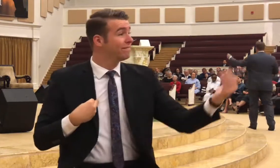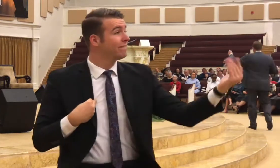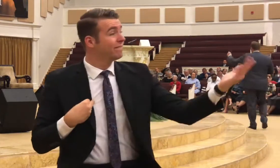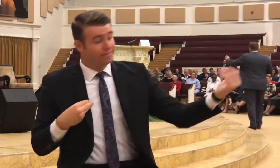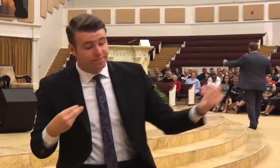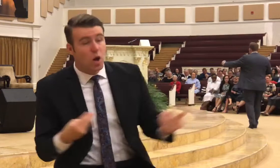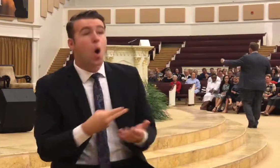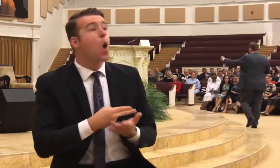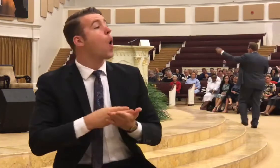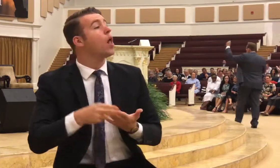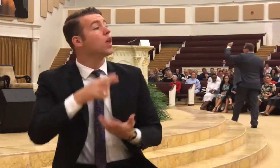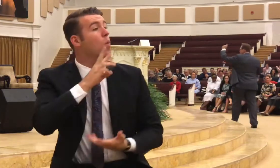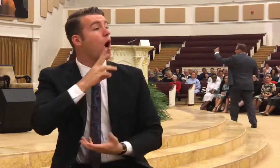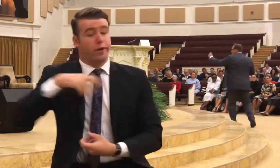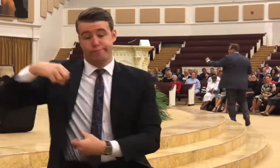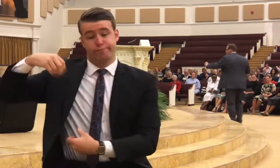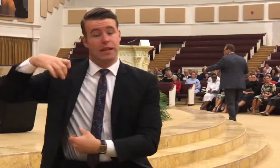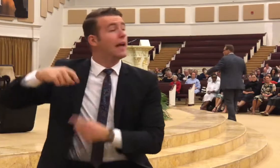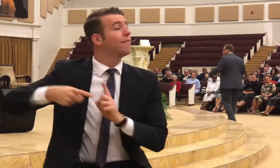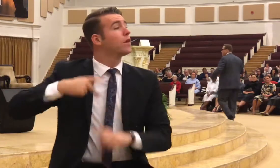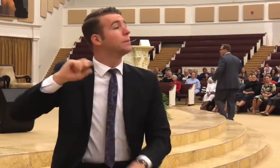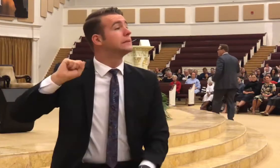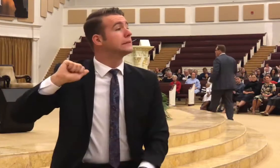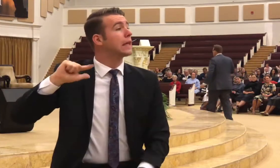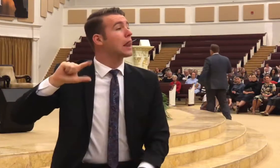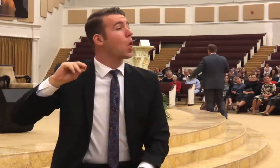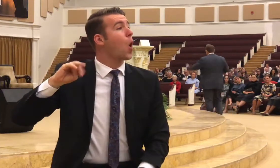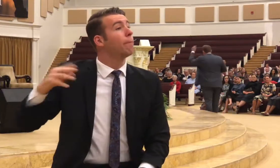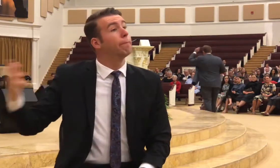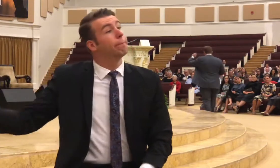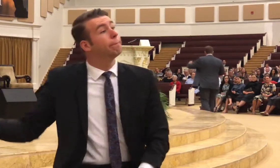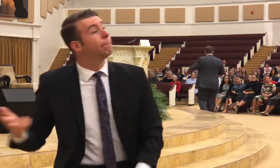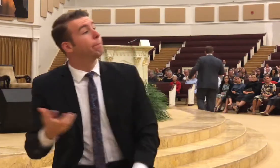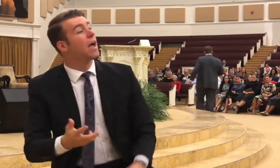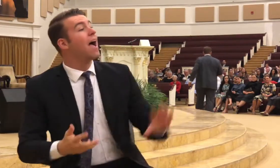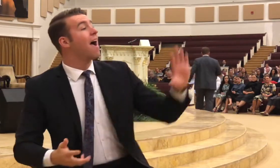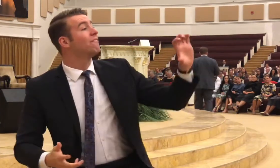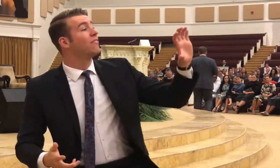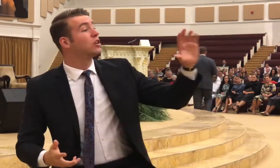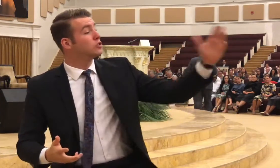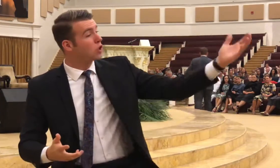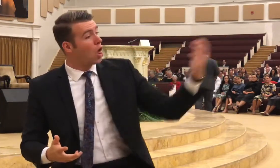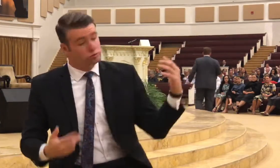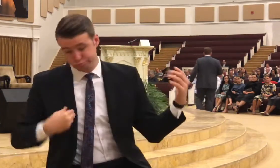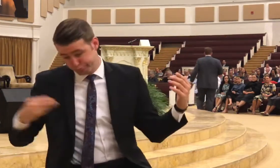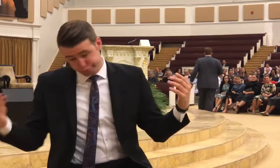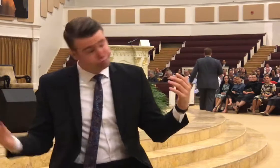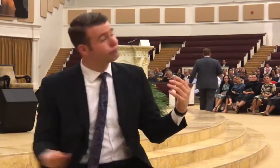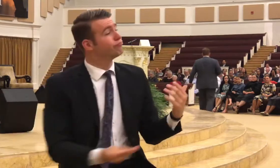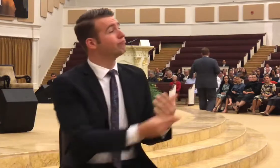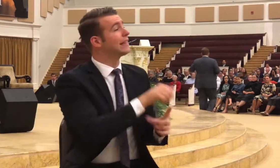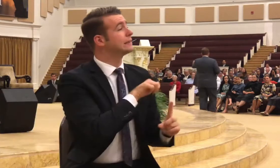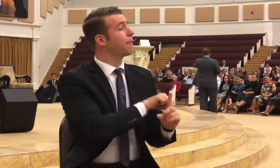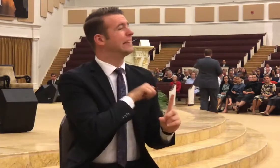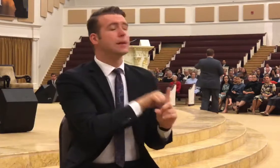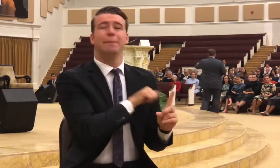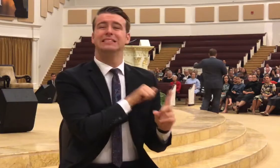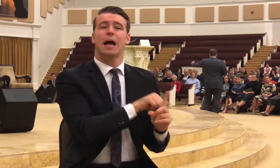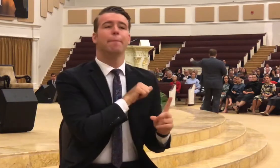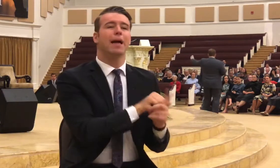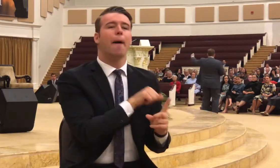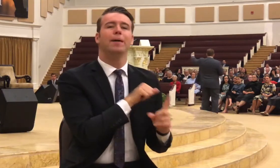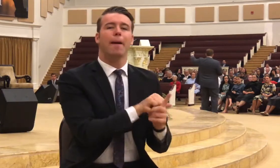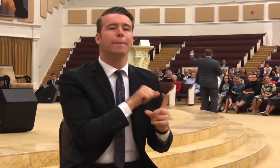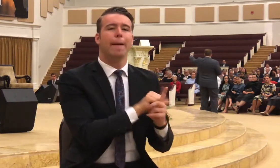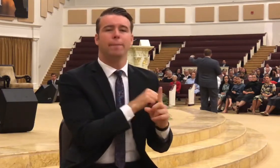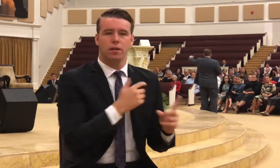some holy water from a pool of Siloam. Send $500 in the mail. I'll mail it to you,